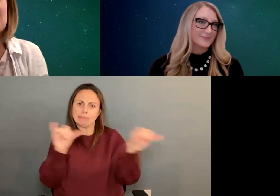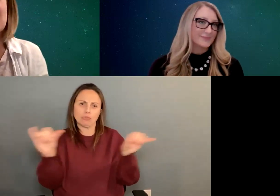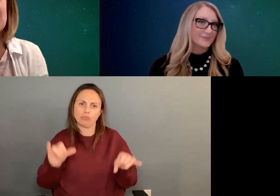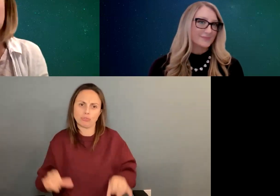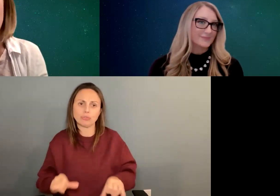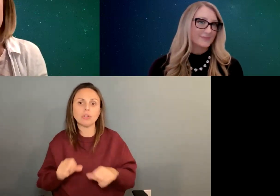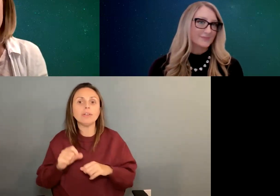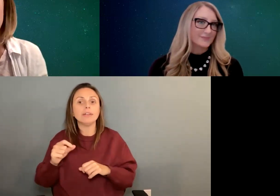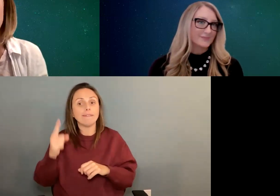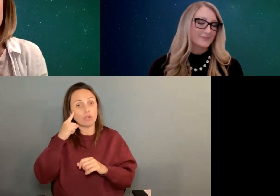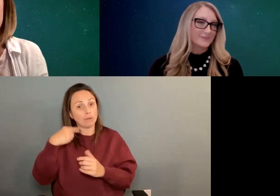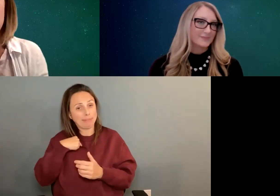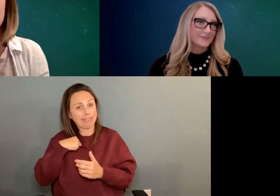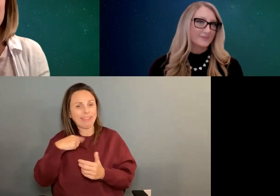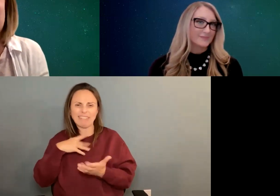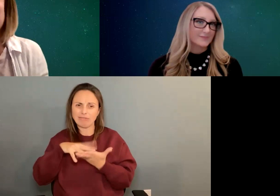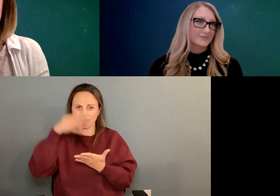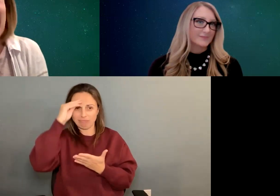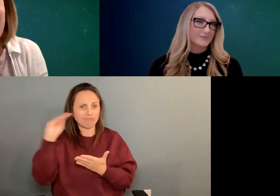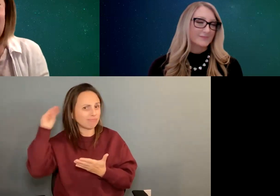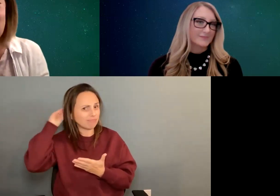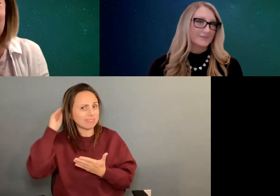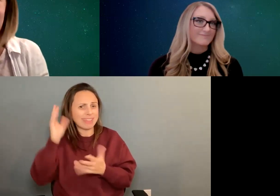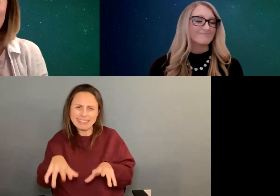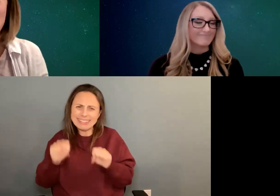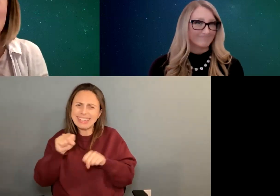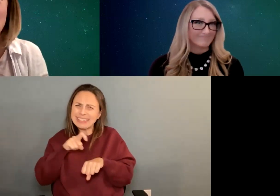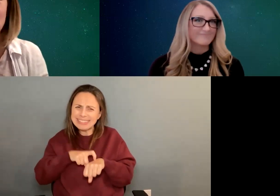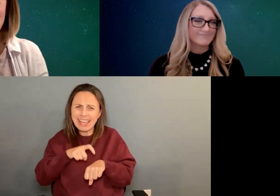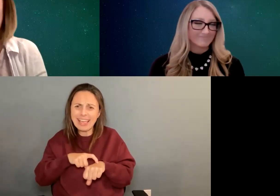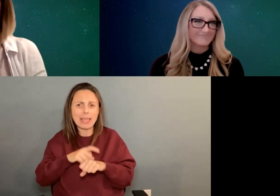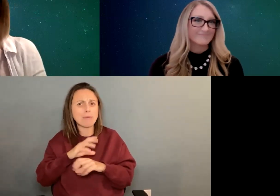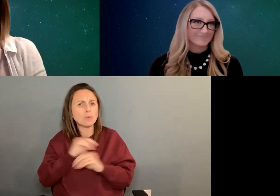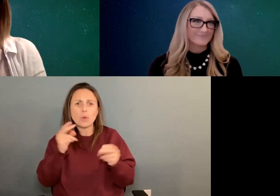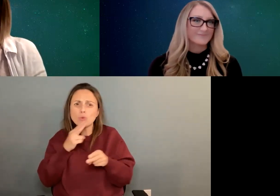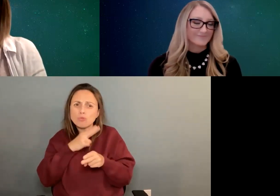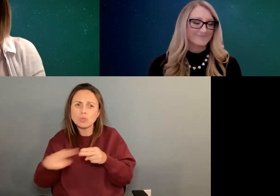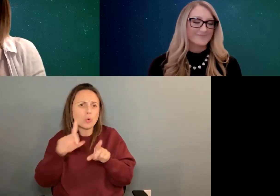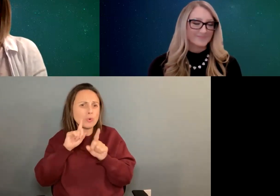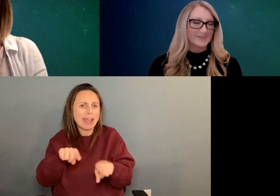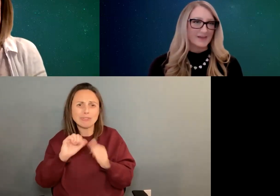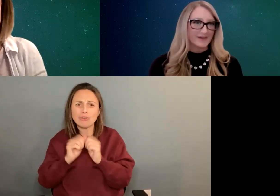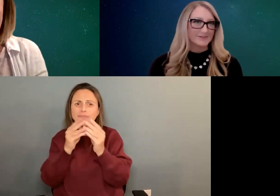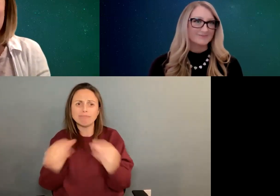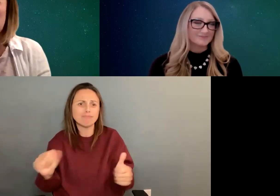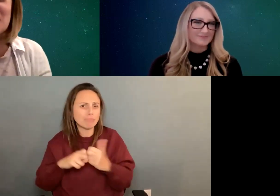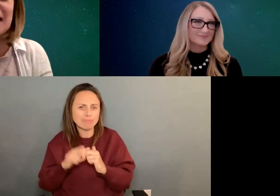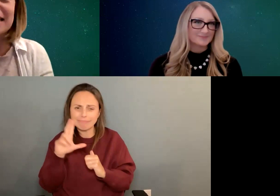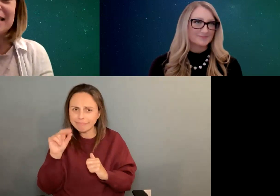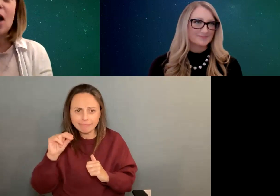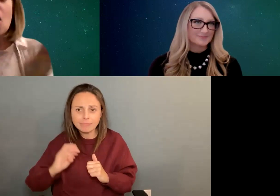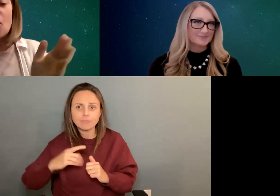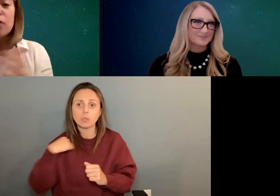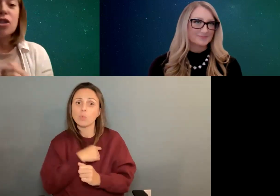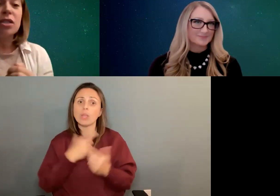And to me, the take-home message is it takes time. Like there's no shortcut, right? Yeah. I think we'd